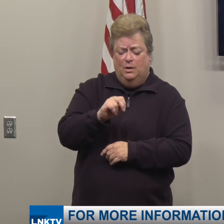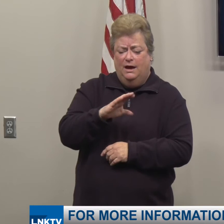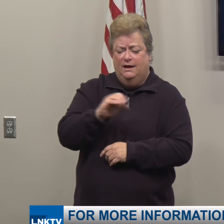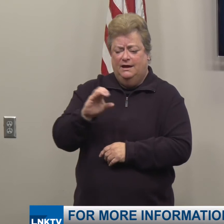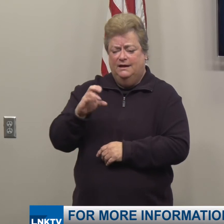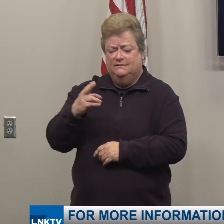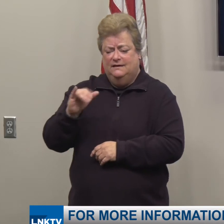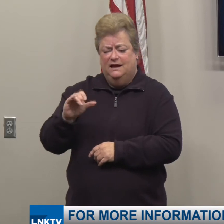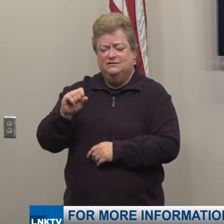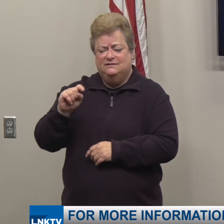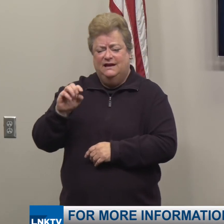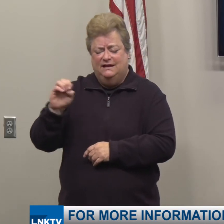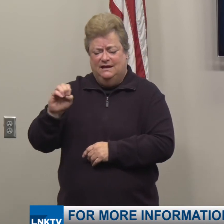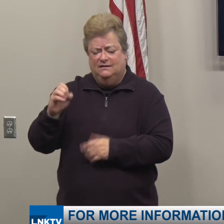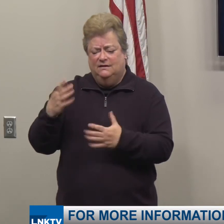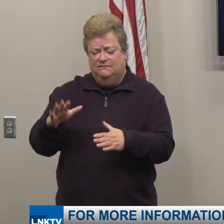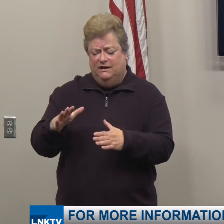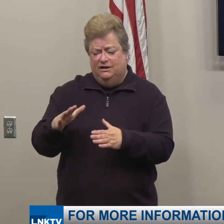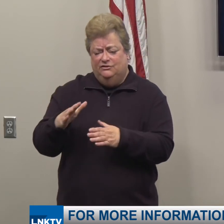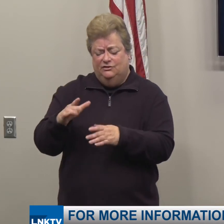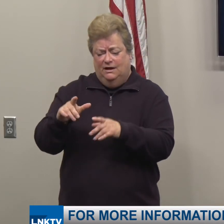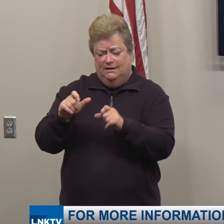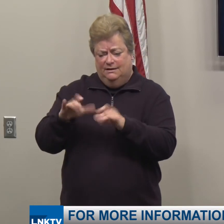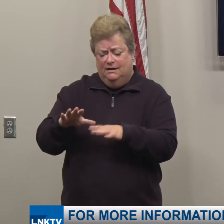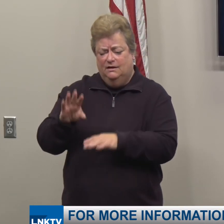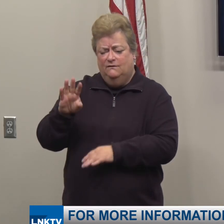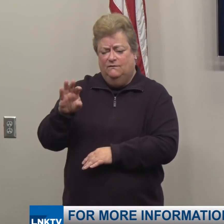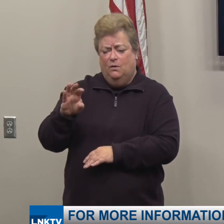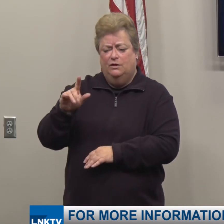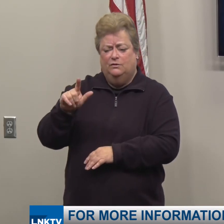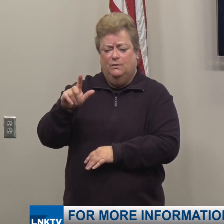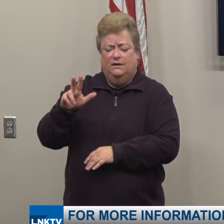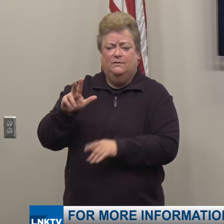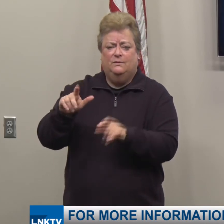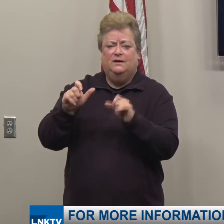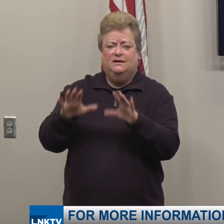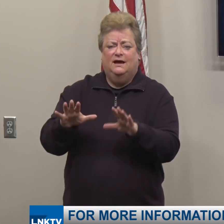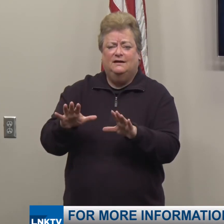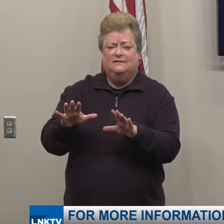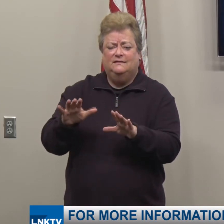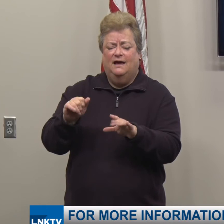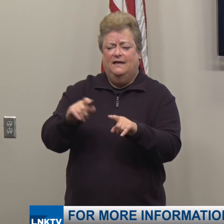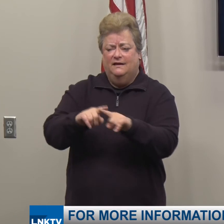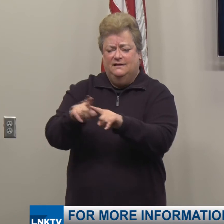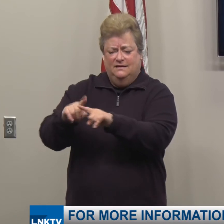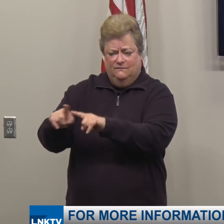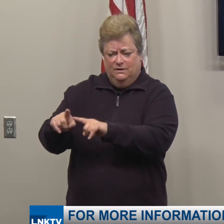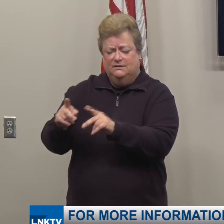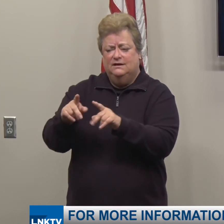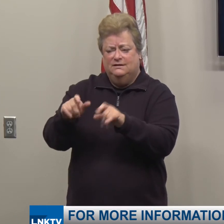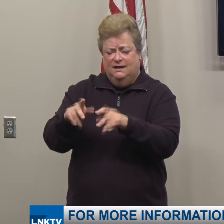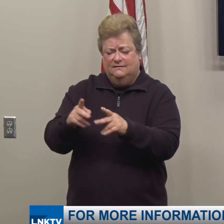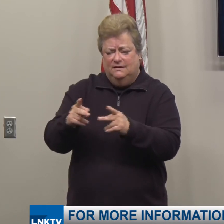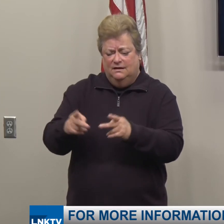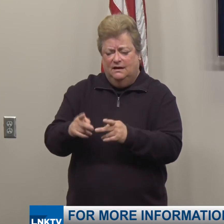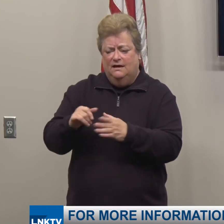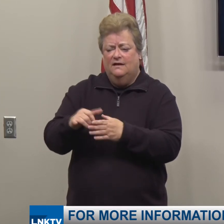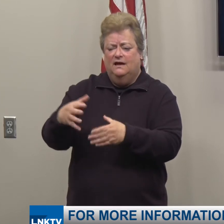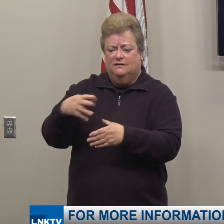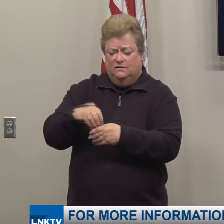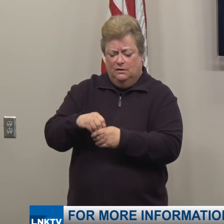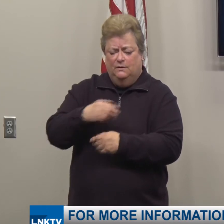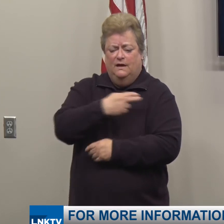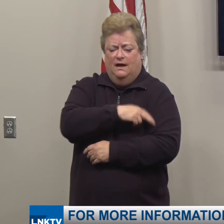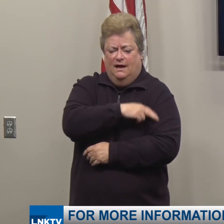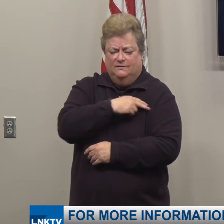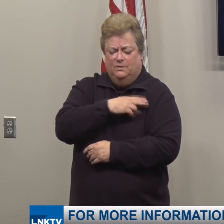St. Elizabeth completed 423 tests at their various testing sites. Those include the